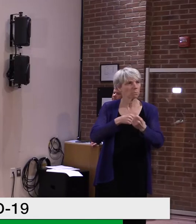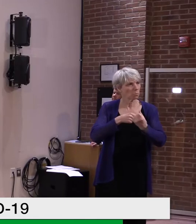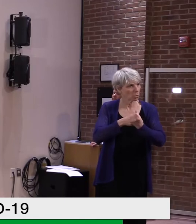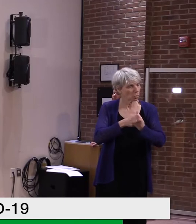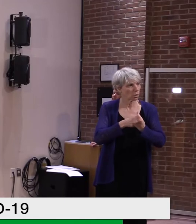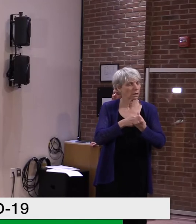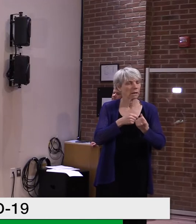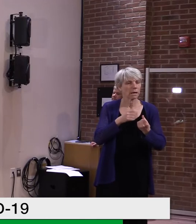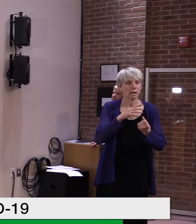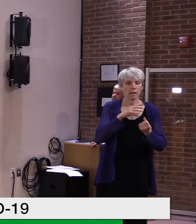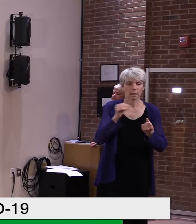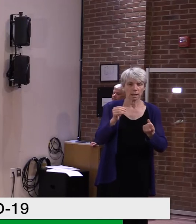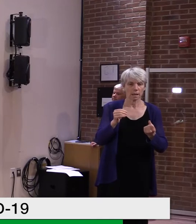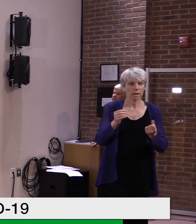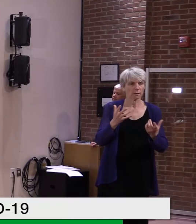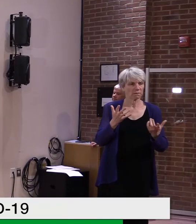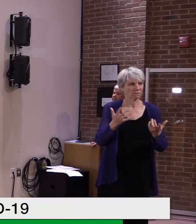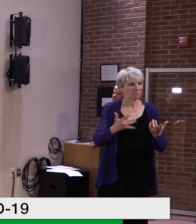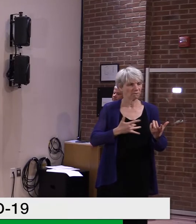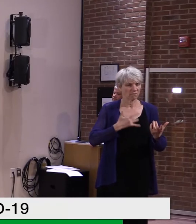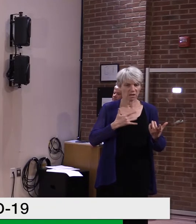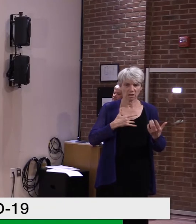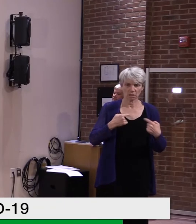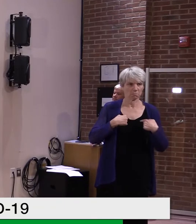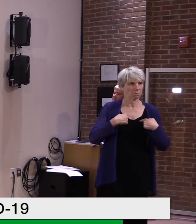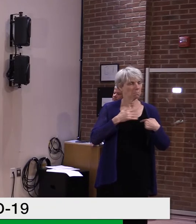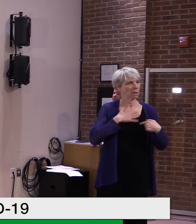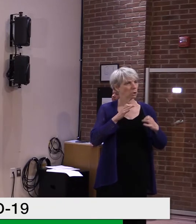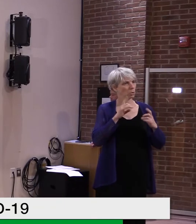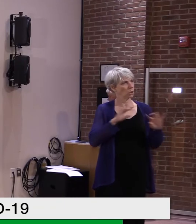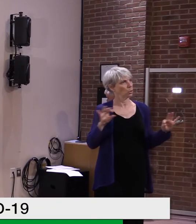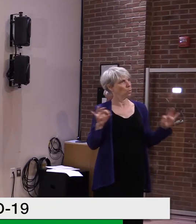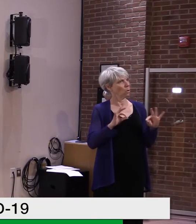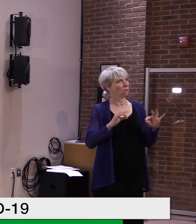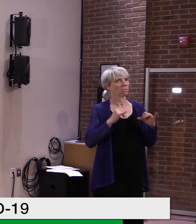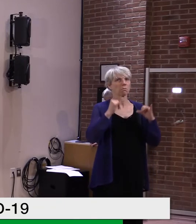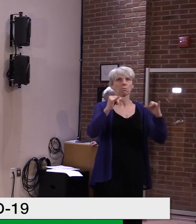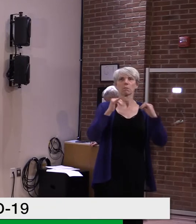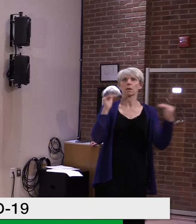positive and influential education as possible.